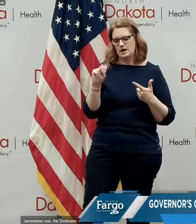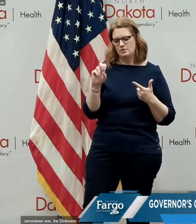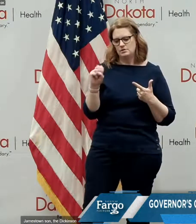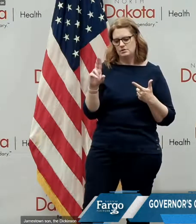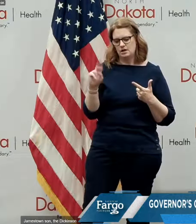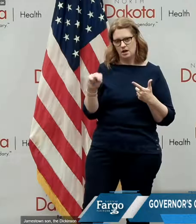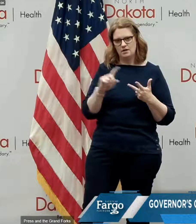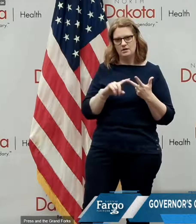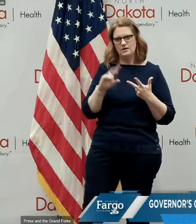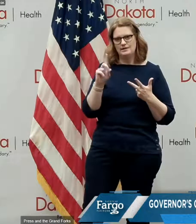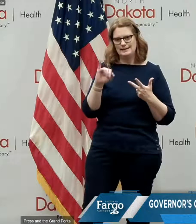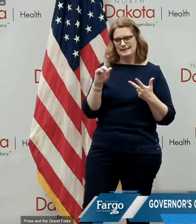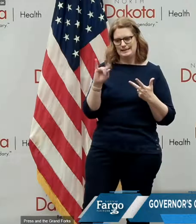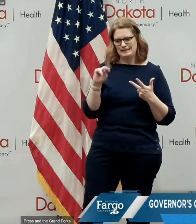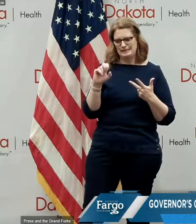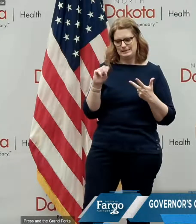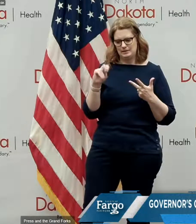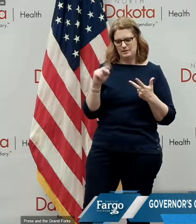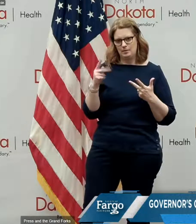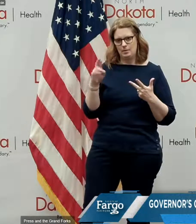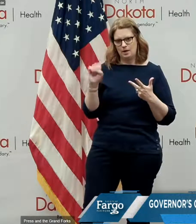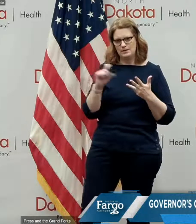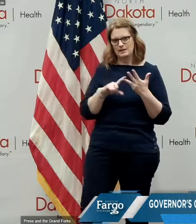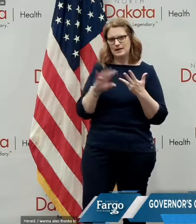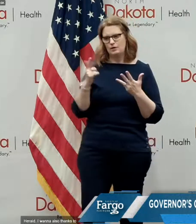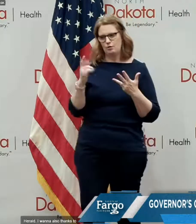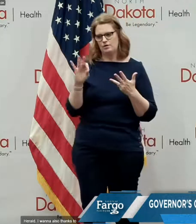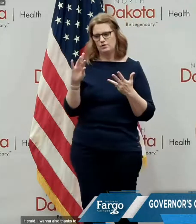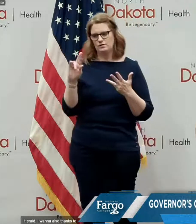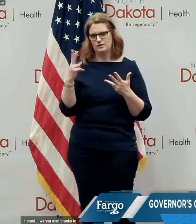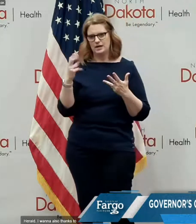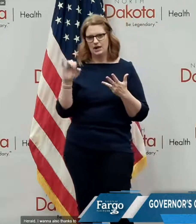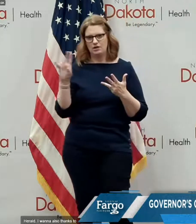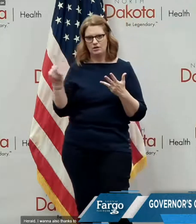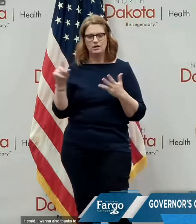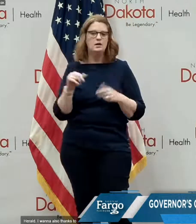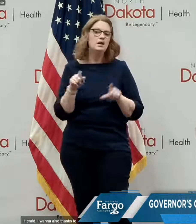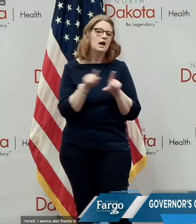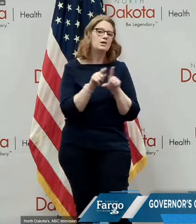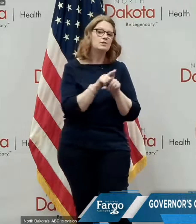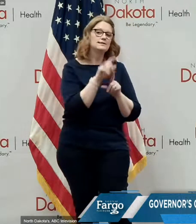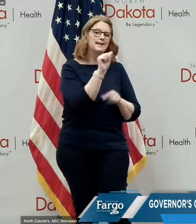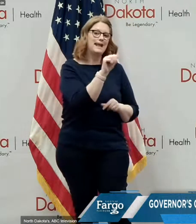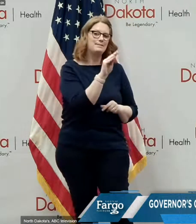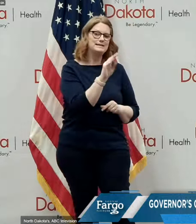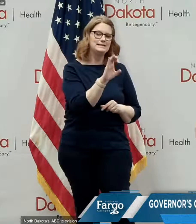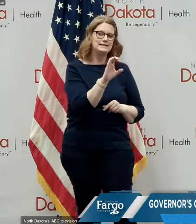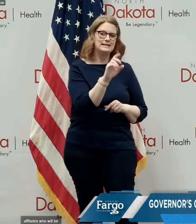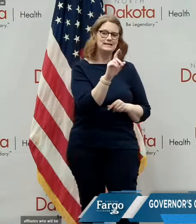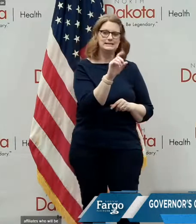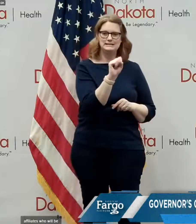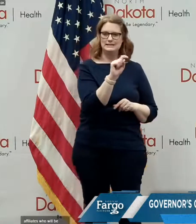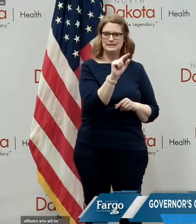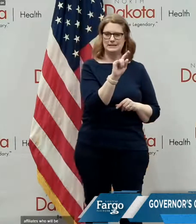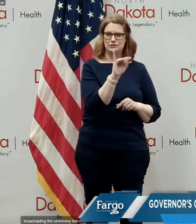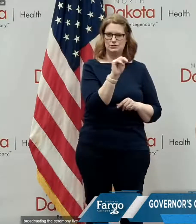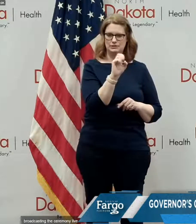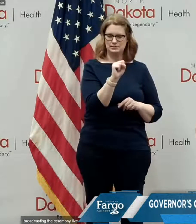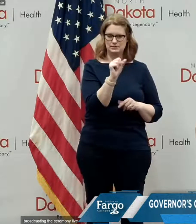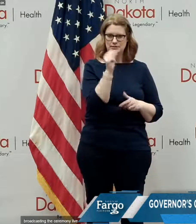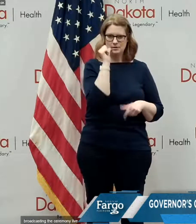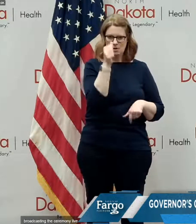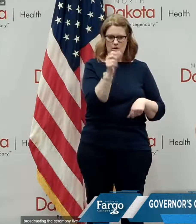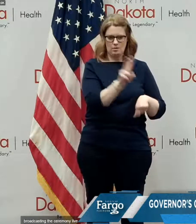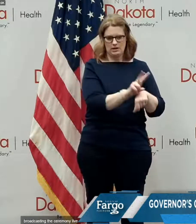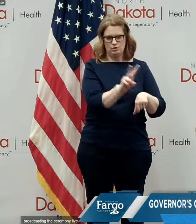Herald. I want to also thanks to North Dakota's ABC television affiliates, who will be broadcasting this ceremony live again tomorrow at